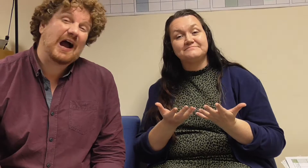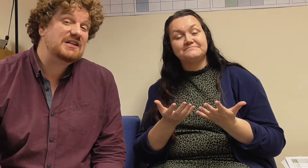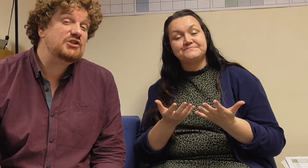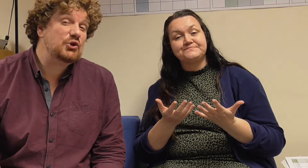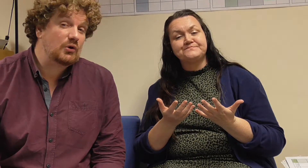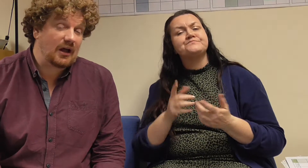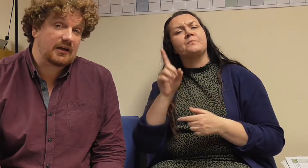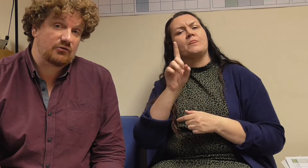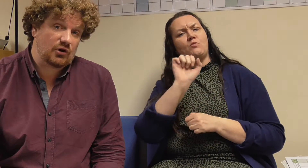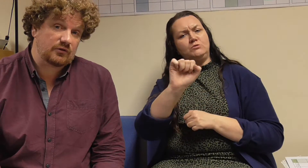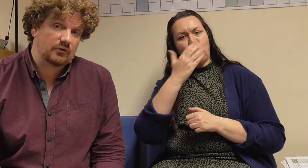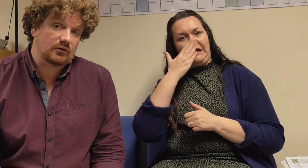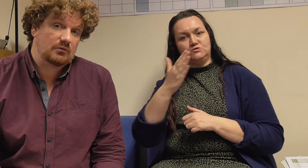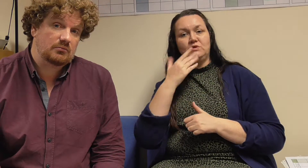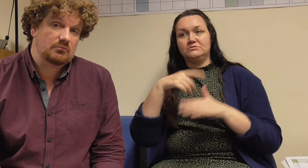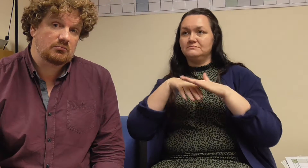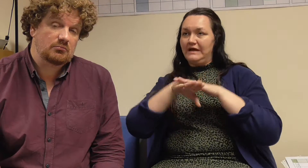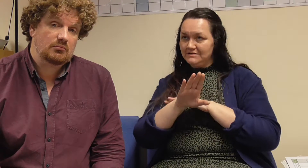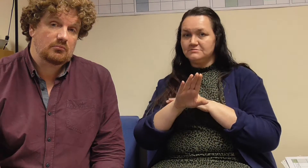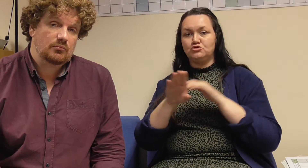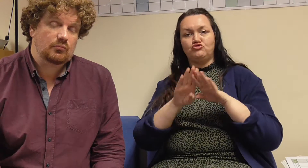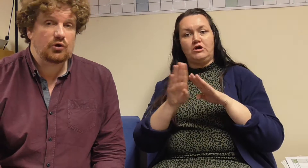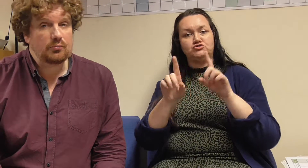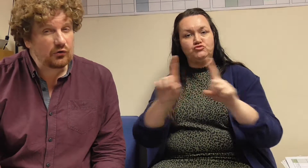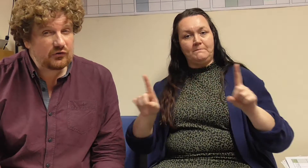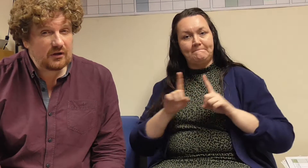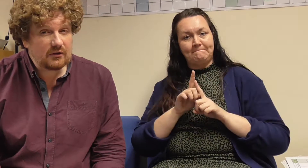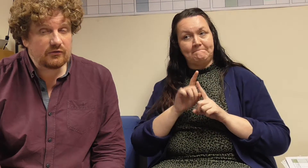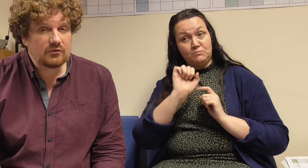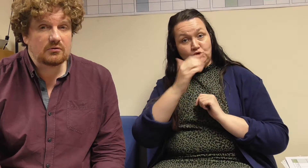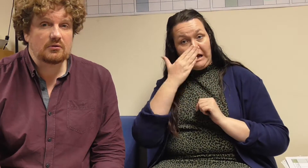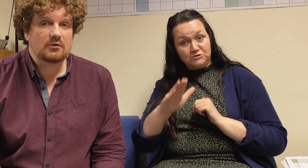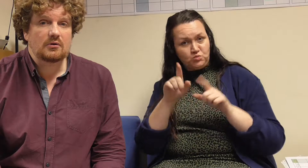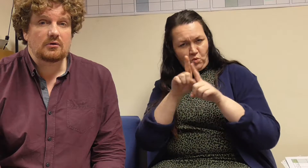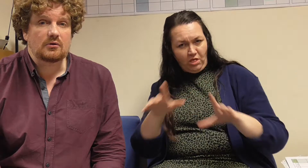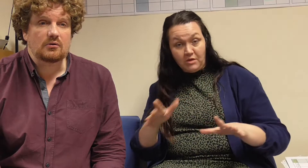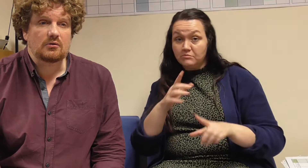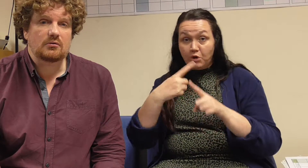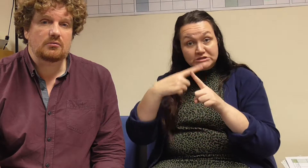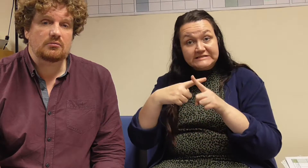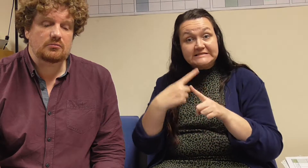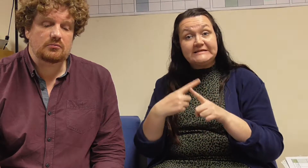What was your attitude like in rehearsals? Were you positive?